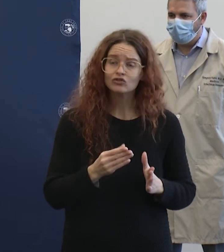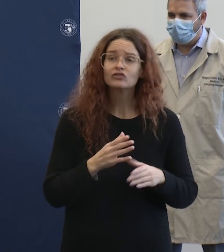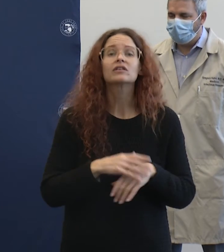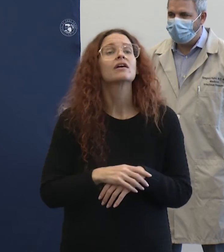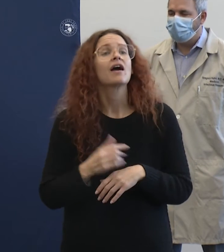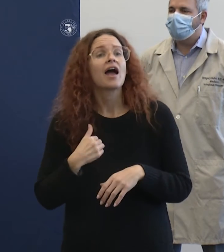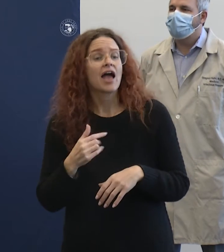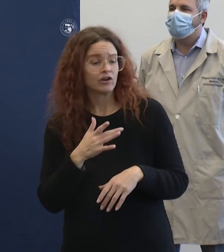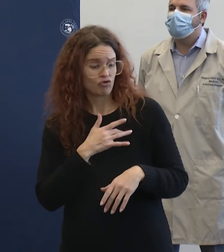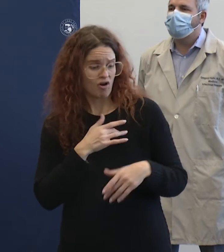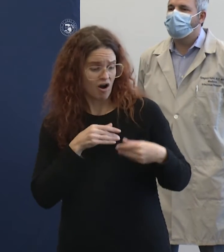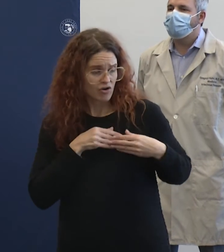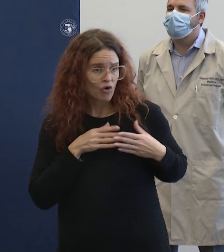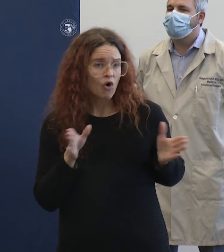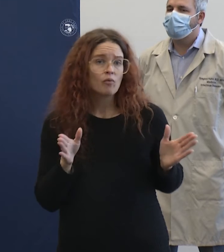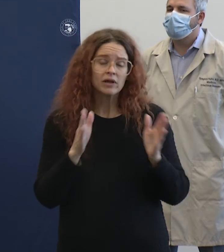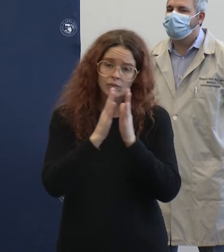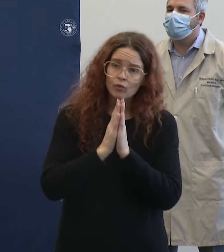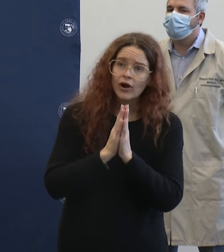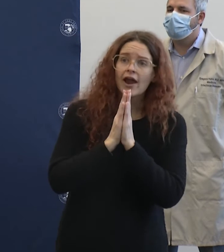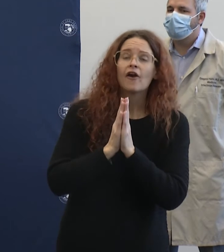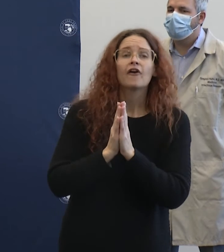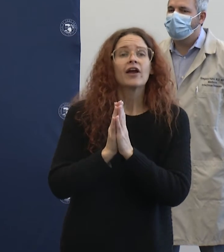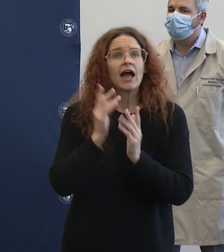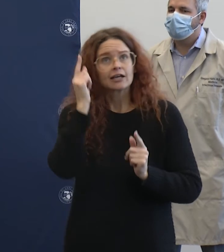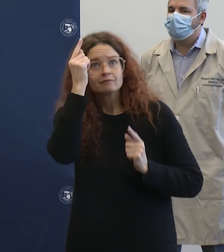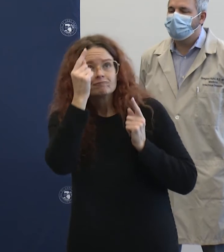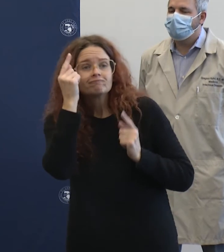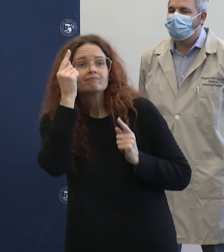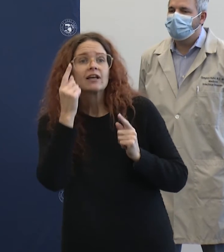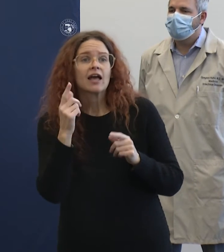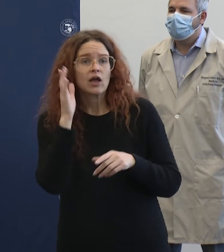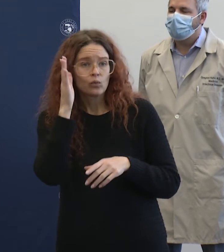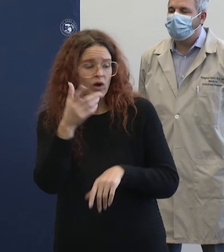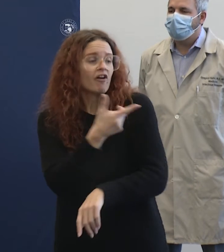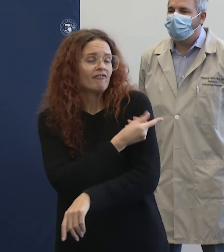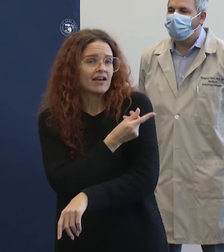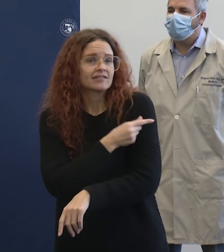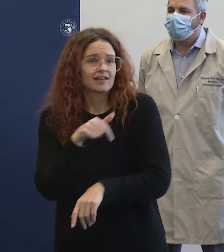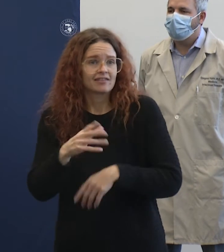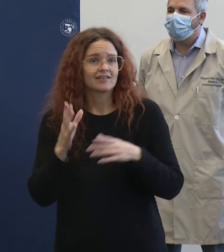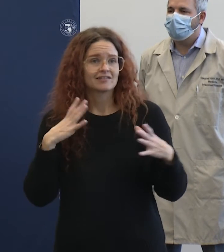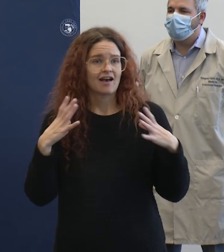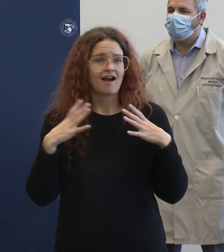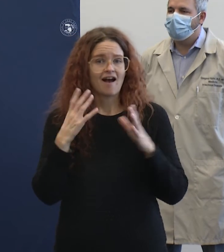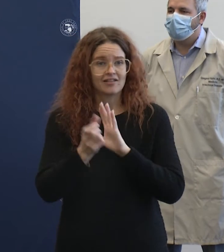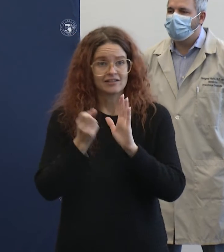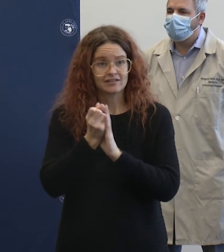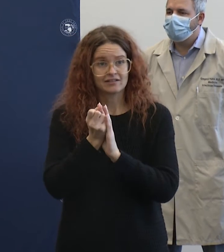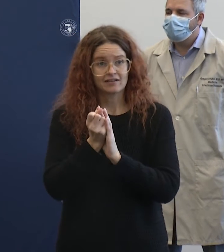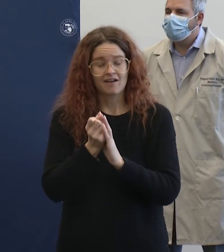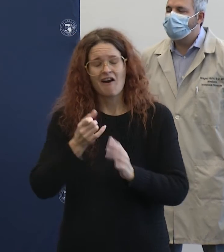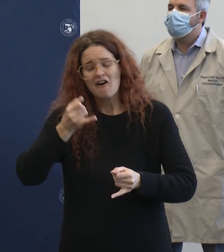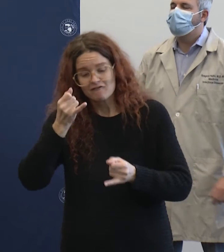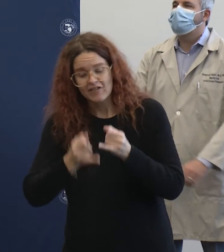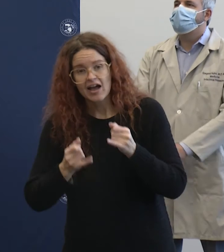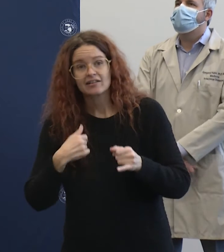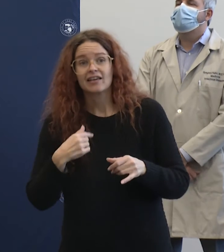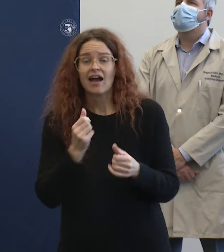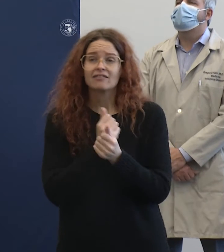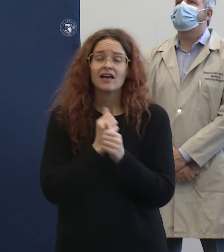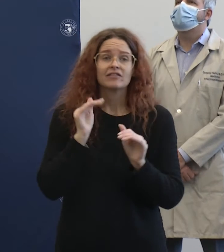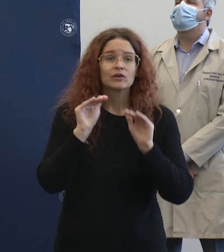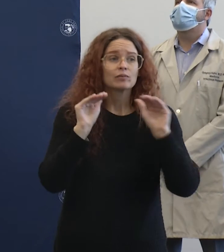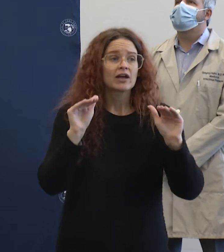you open your heart in prayer and consideration in getting vaccinated this holiday season. Finally, I lovingly remind you to